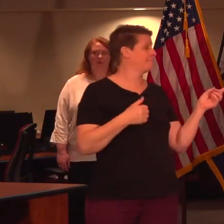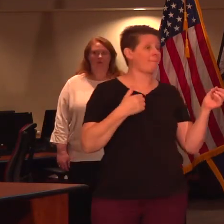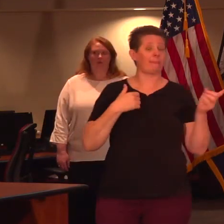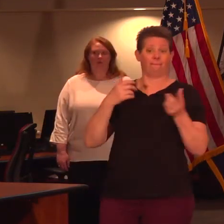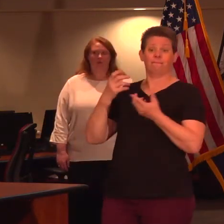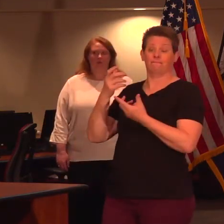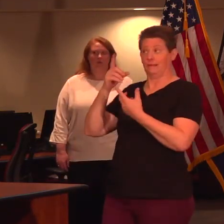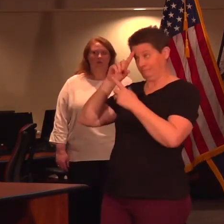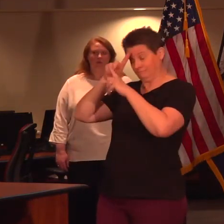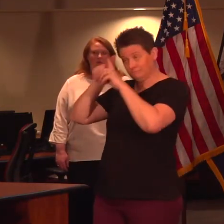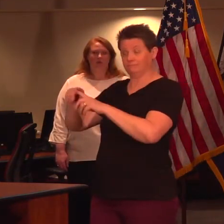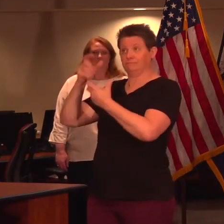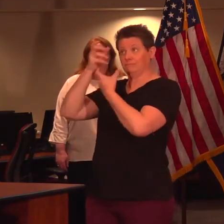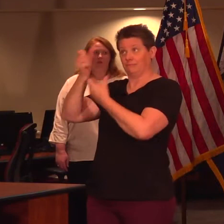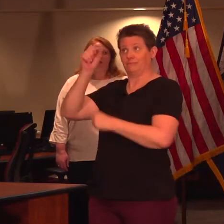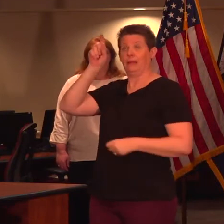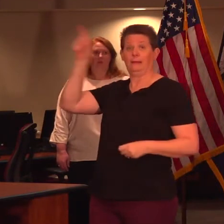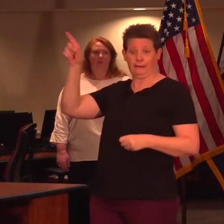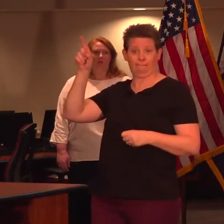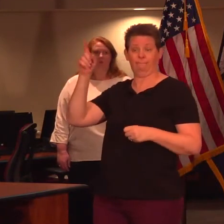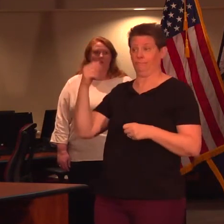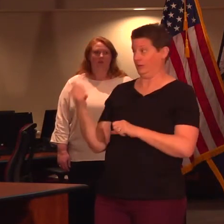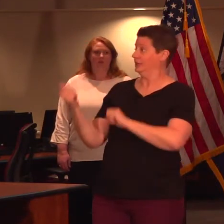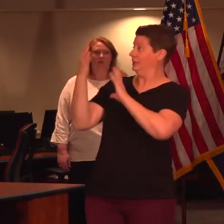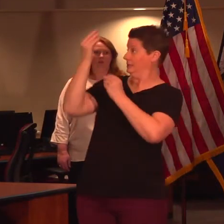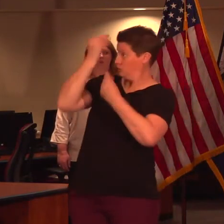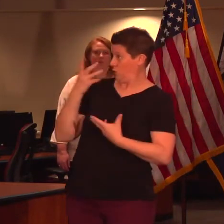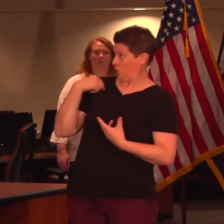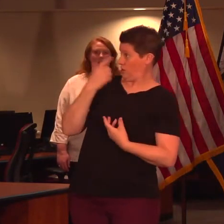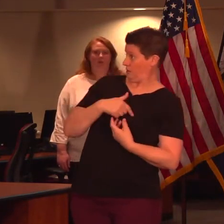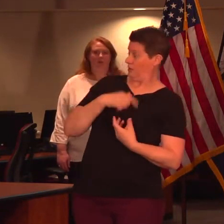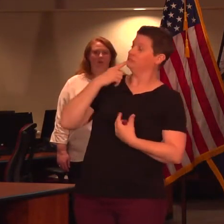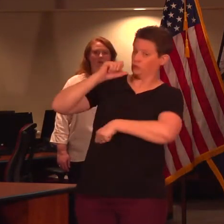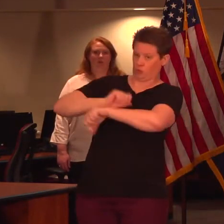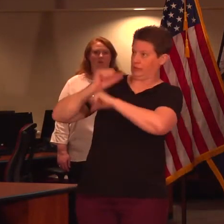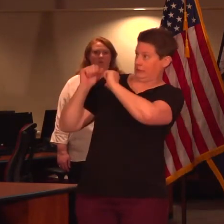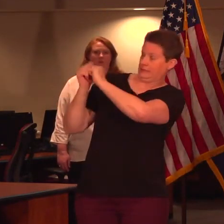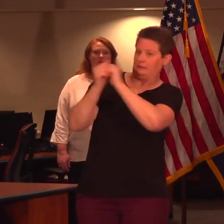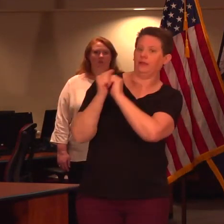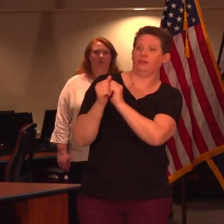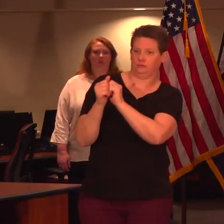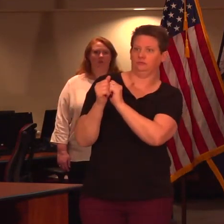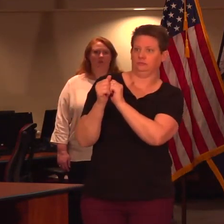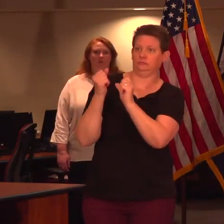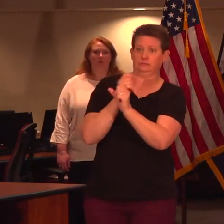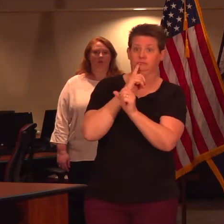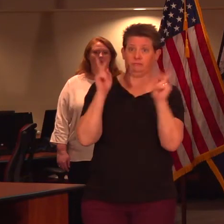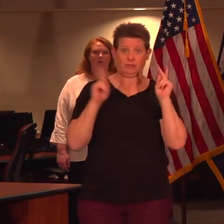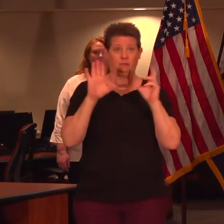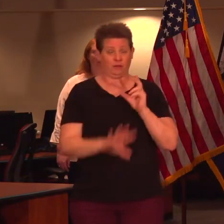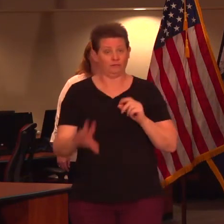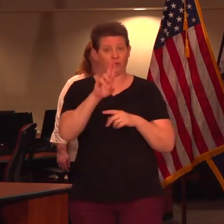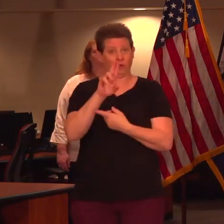told us and me and others face to face, and that is we're working together to see that the people of this country are